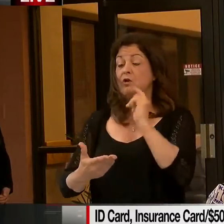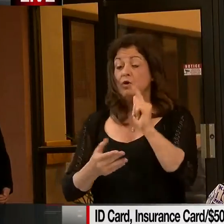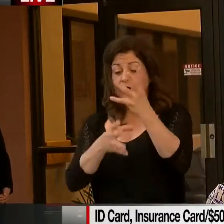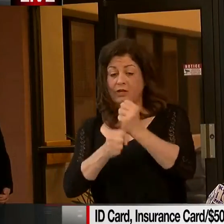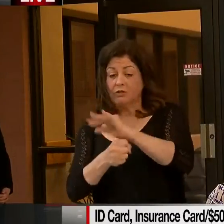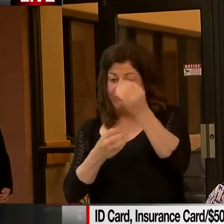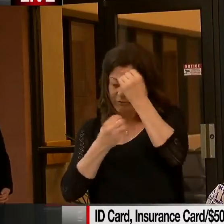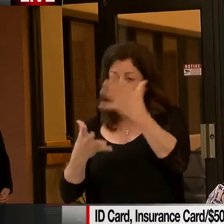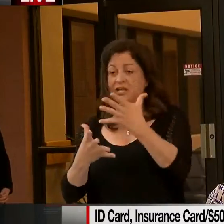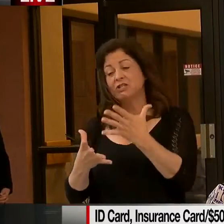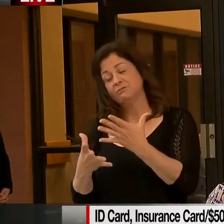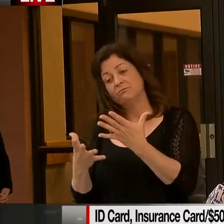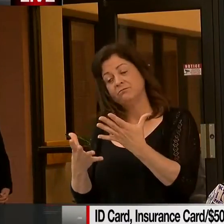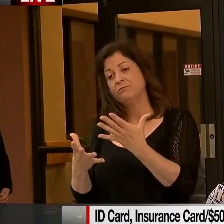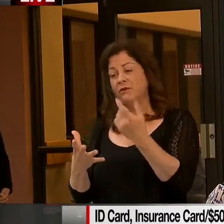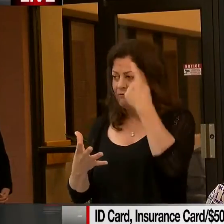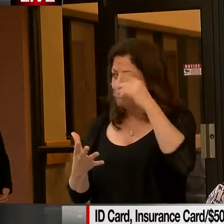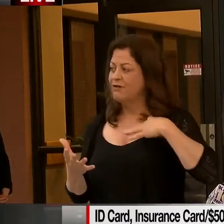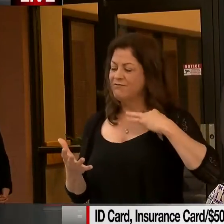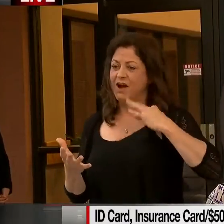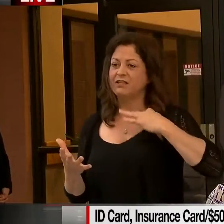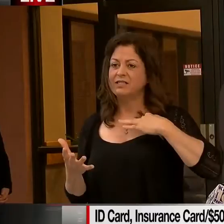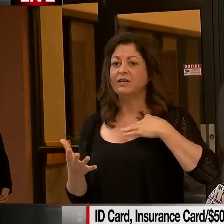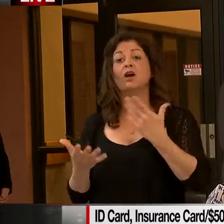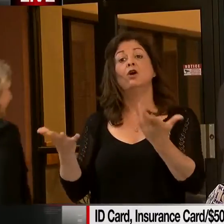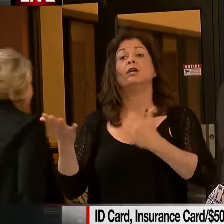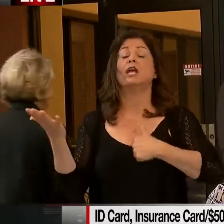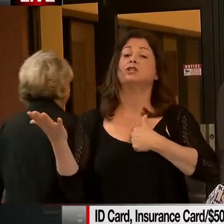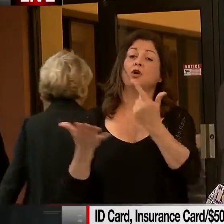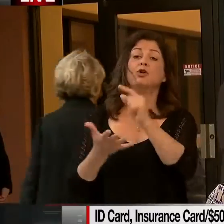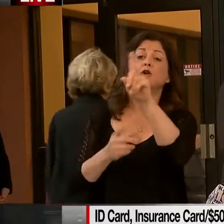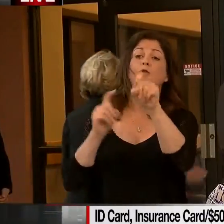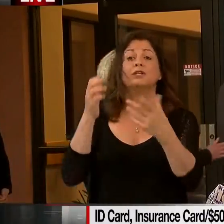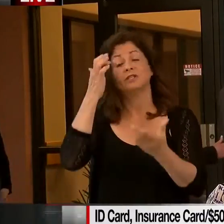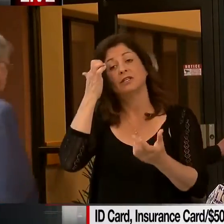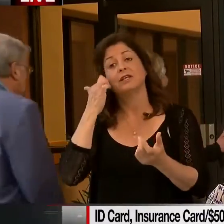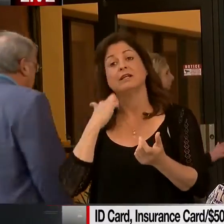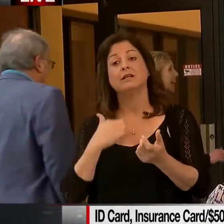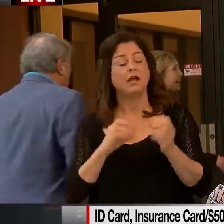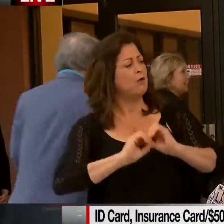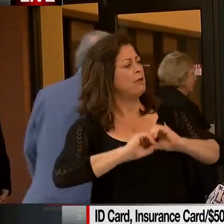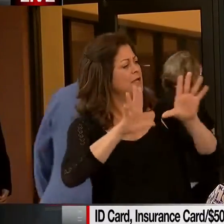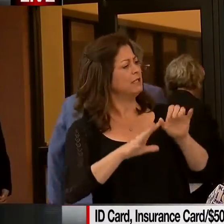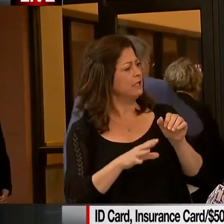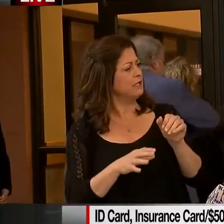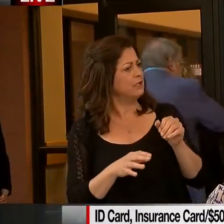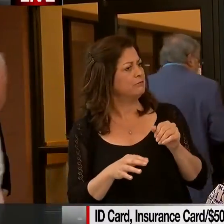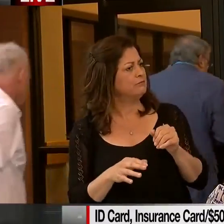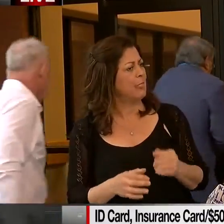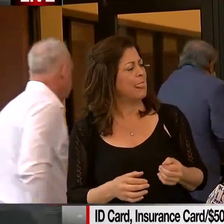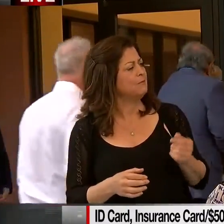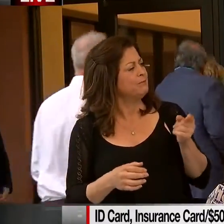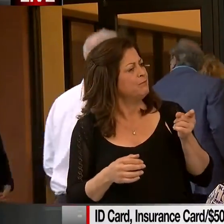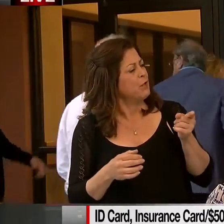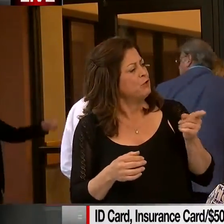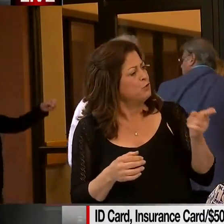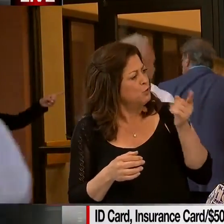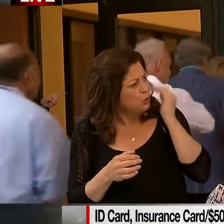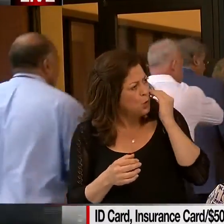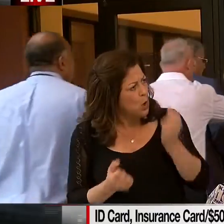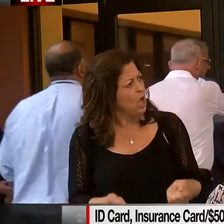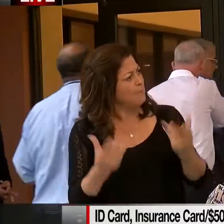officials. So, okay, sorry, Chris, what was your question? Just to be clear, are you all limiting how many people can be